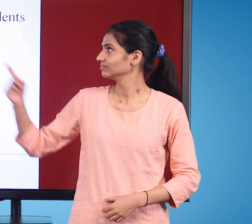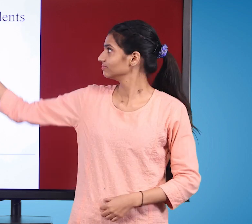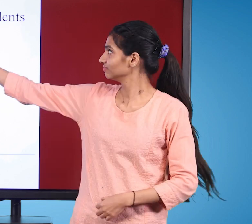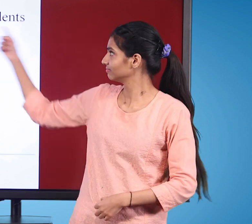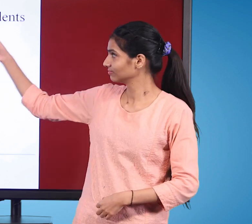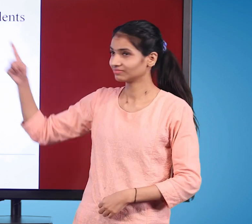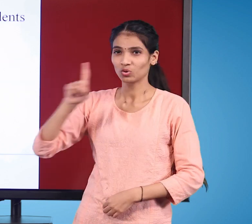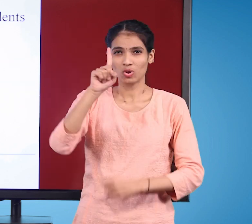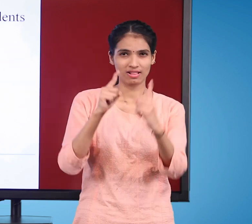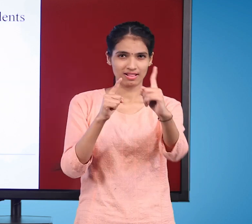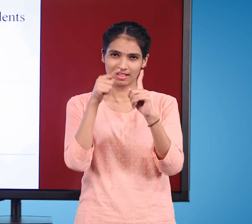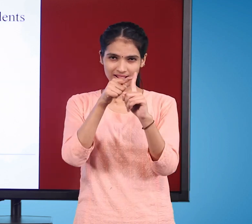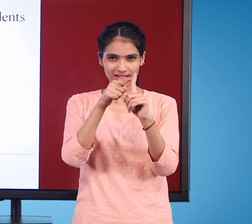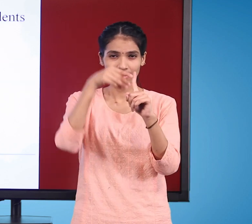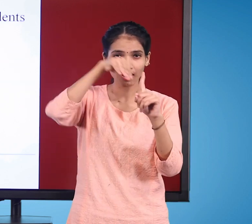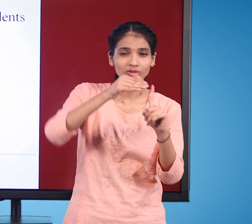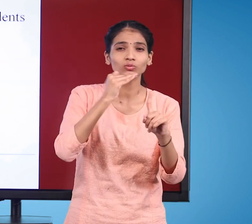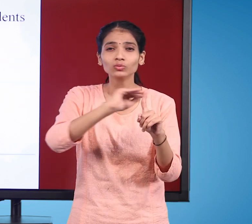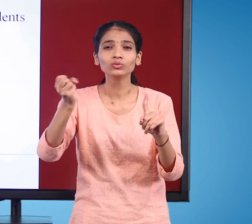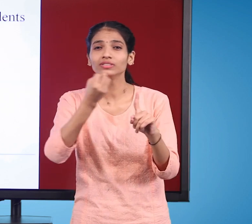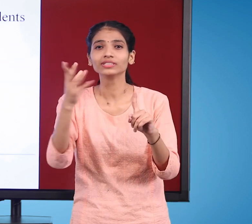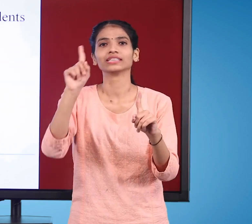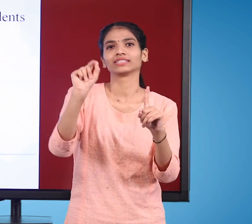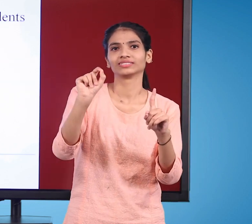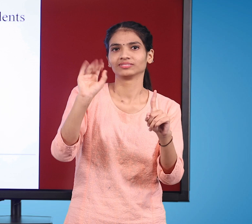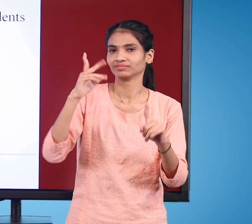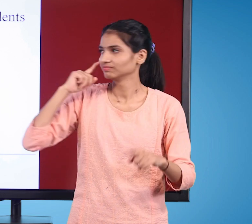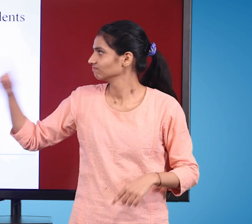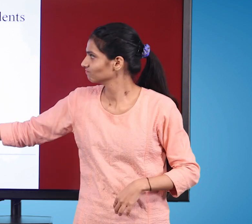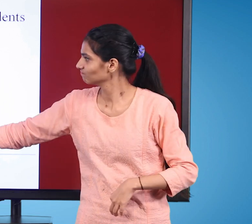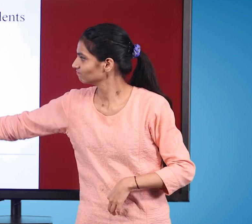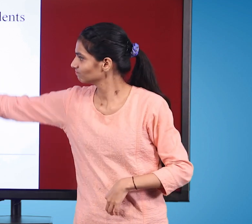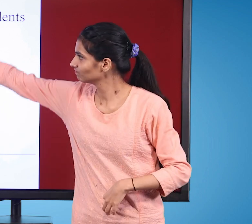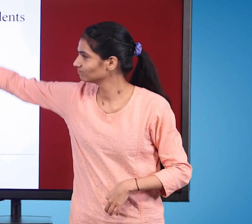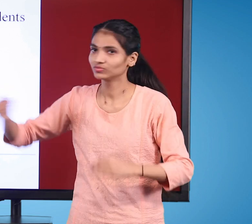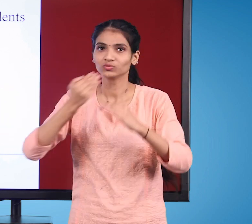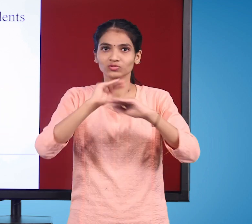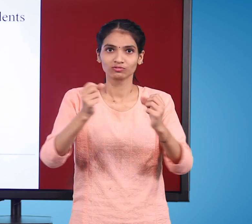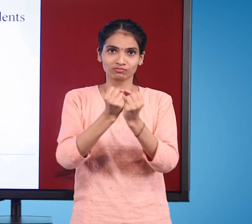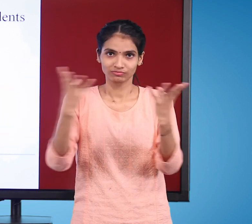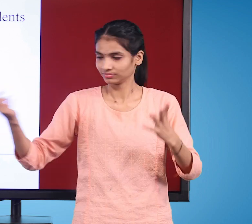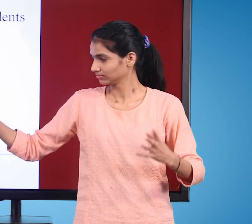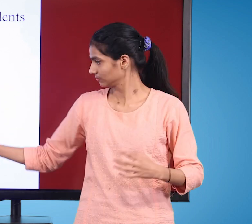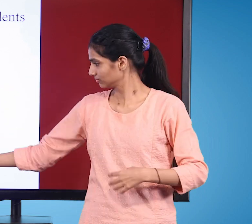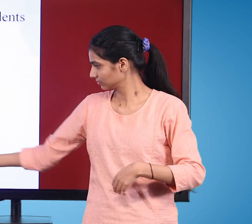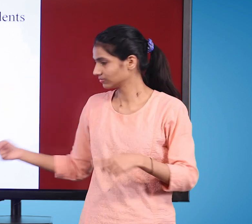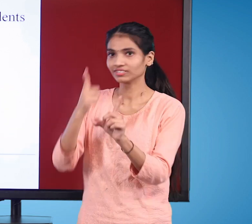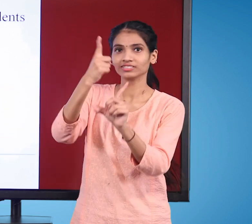We have a bar graph giving years and number of students. 1 unit length is equal to 10 students.